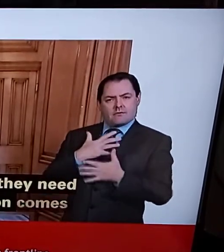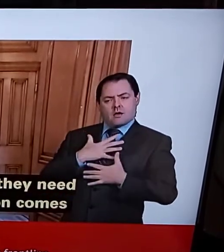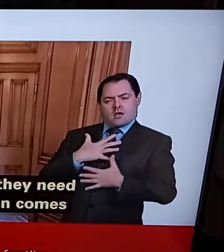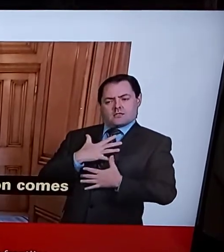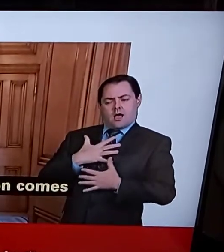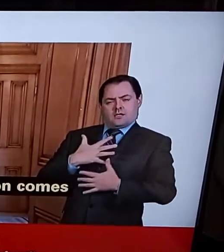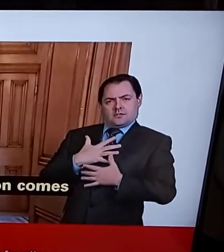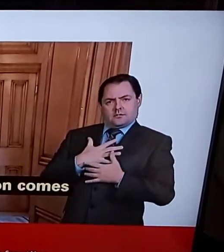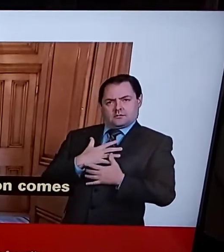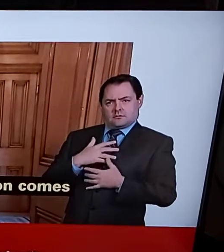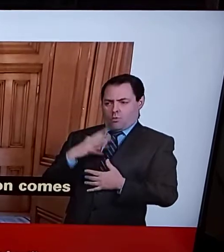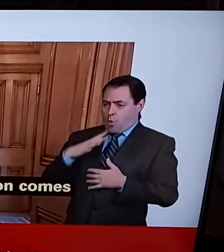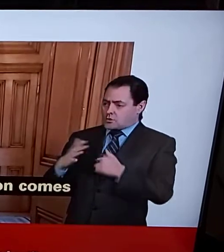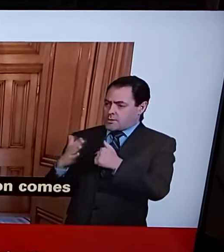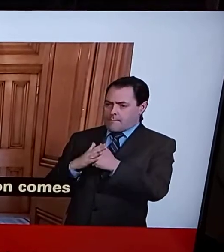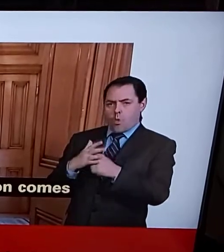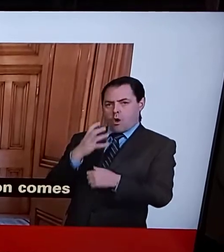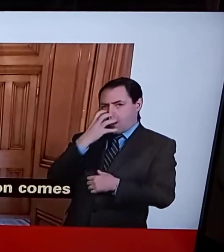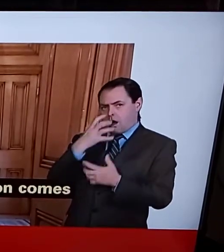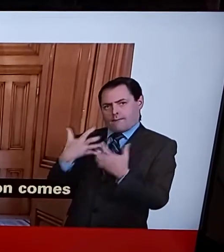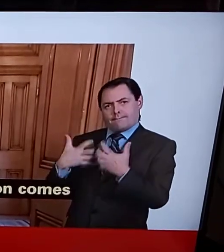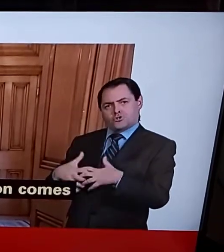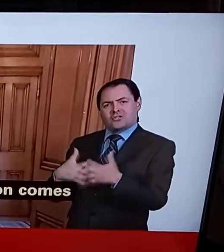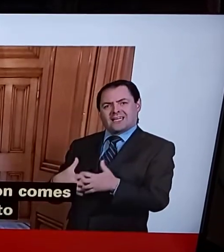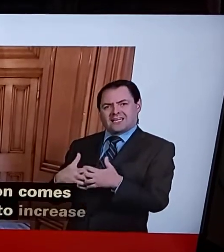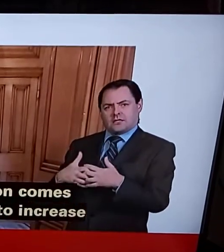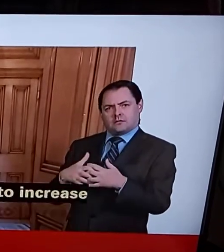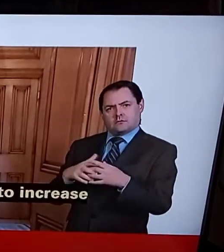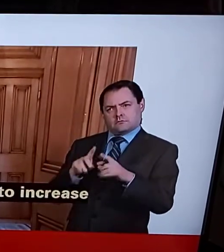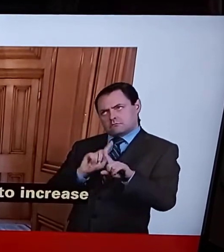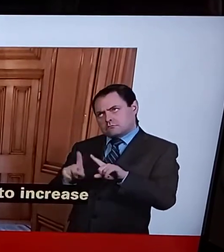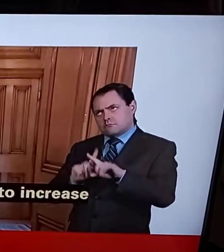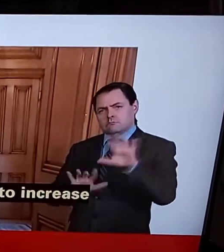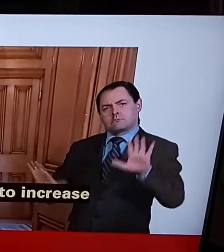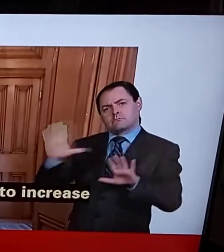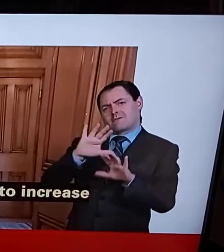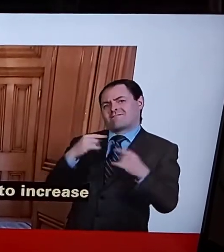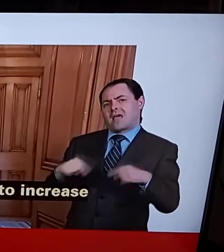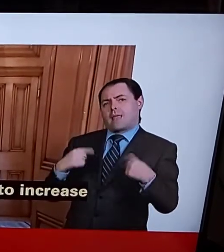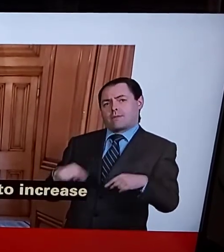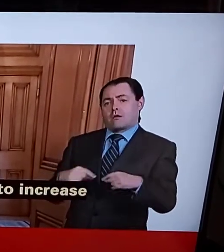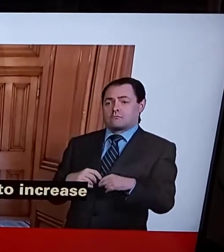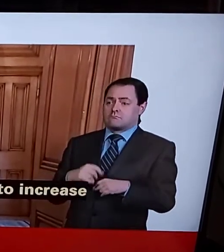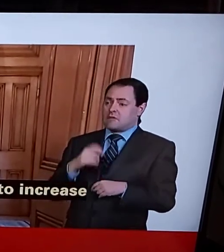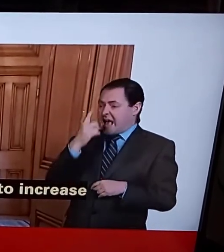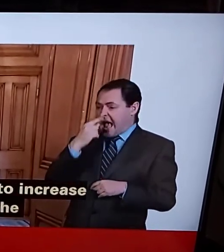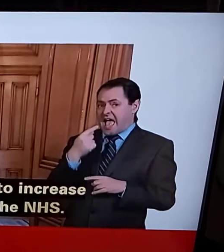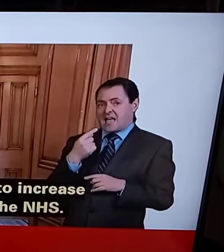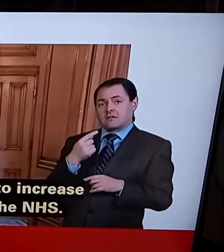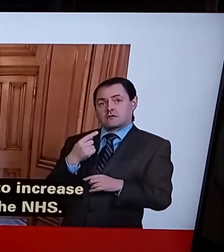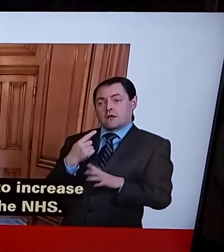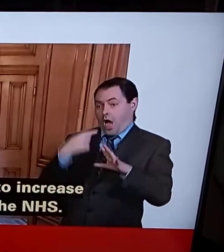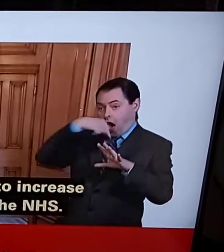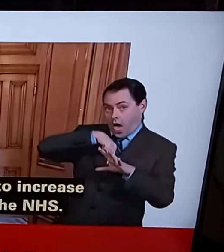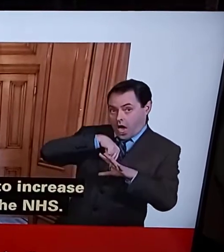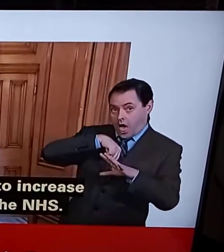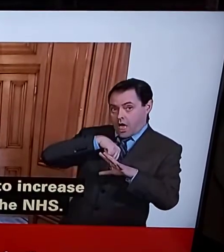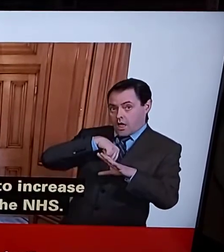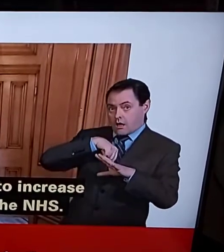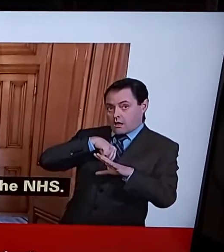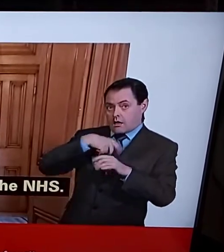increase ventilator capacity across the NHS. Ventilation can be non-invasive and invasive.